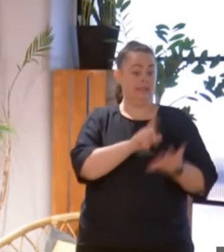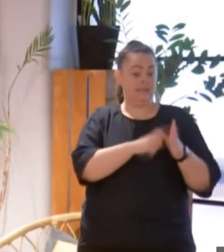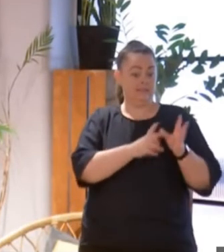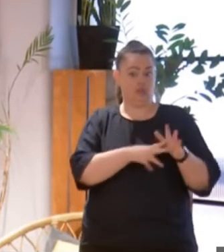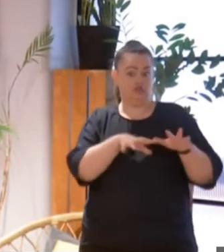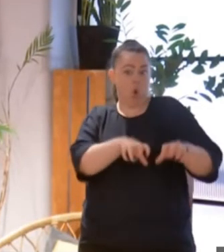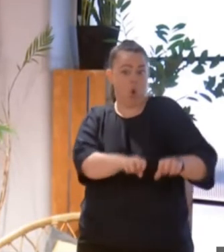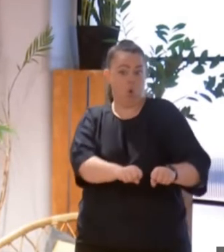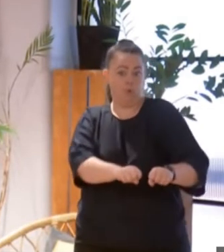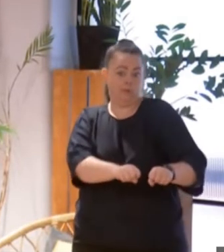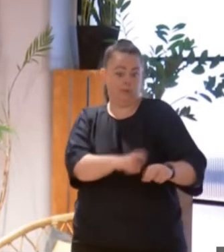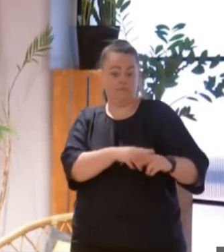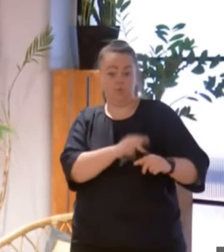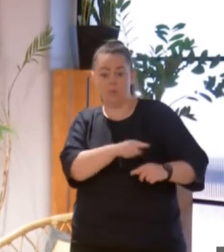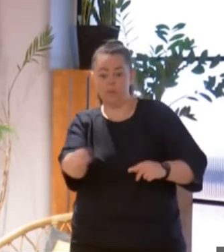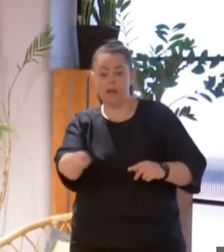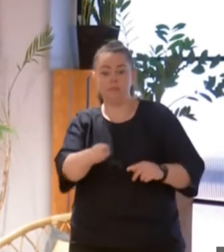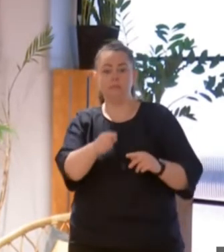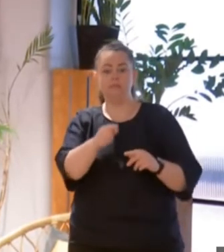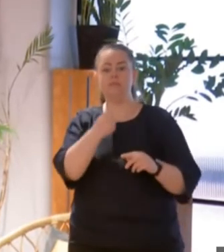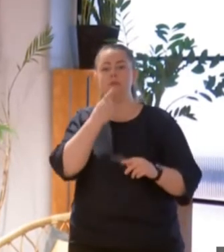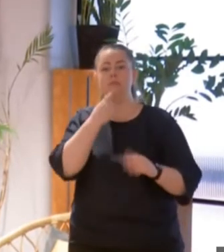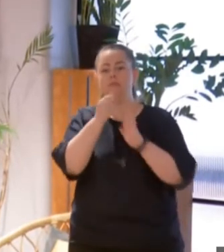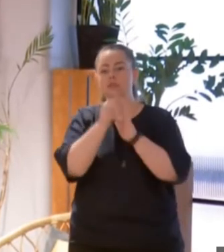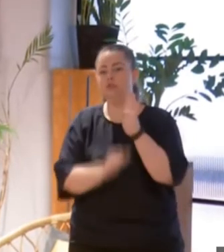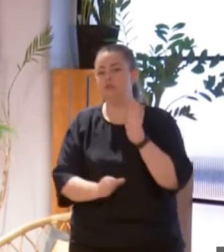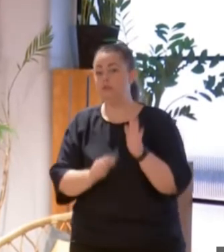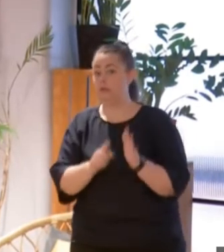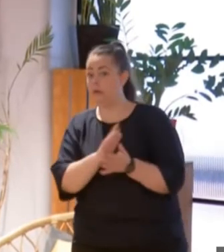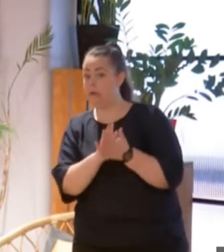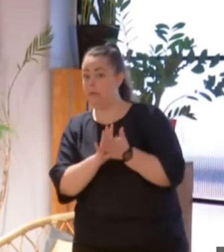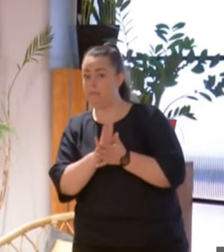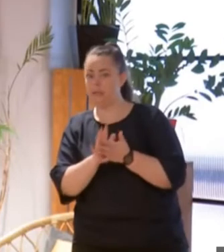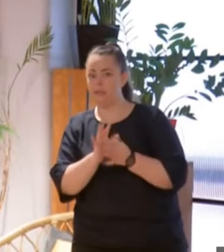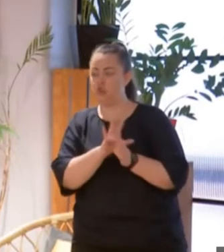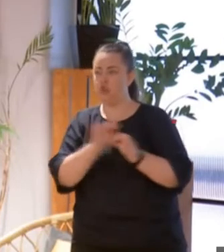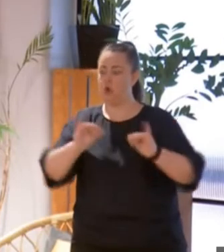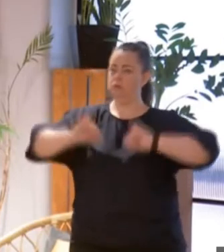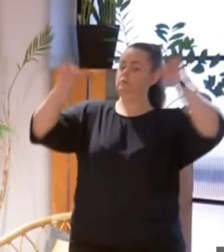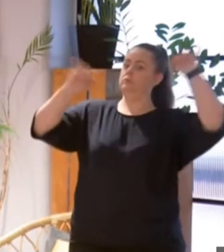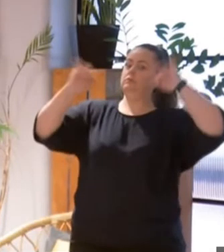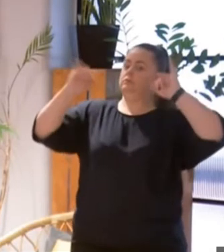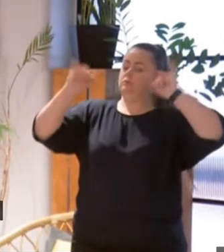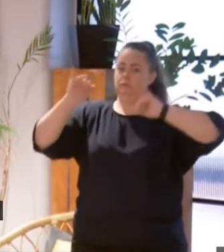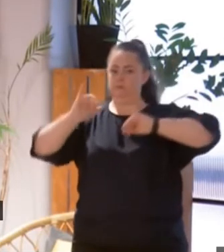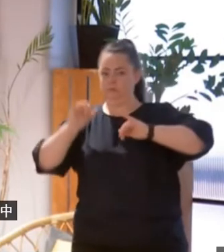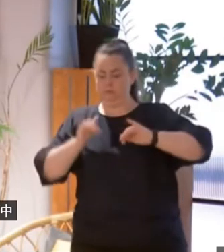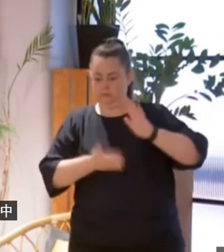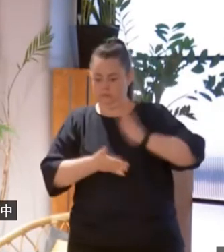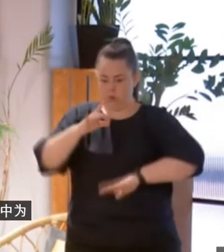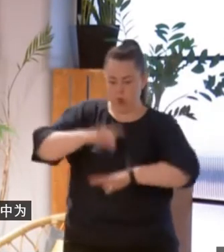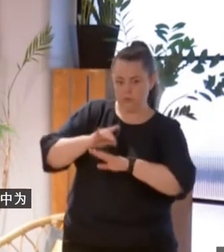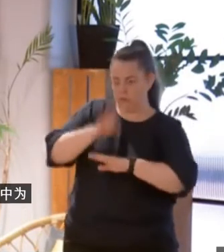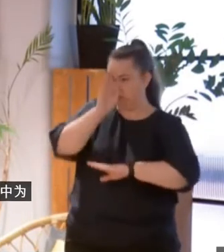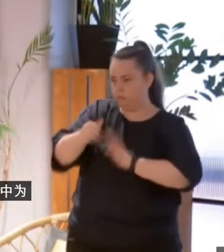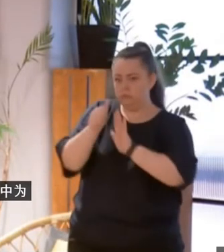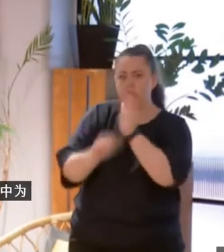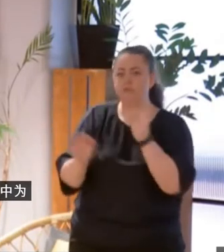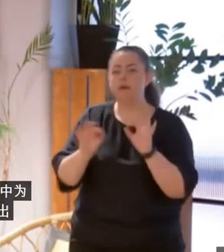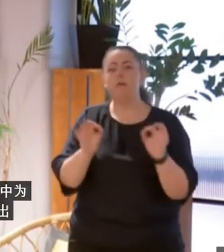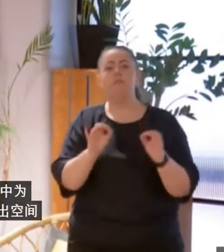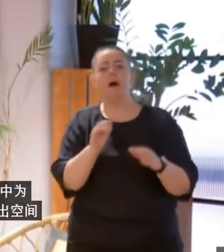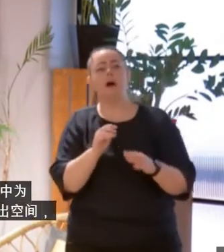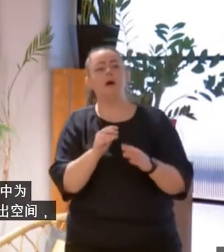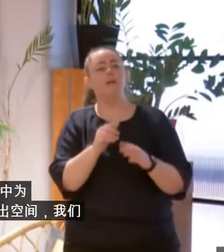the patients who have understood the need to free up spaces in our hospitals for the